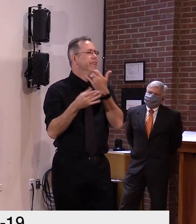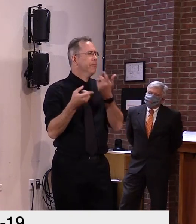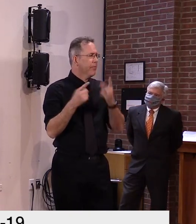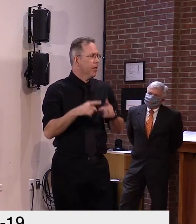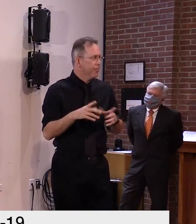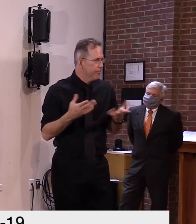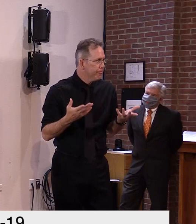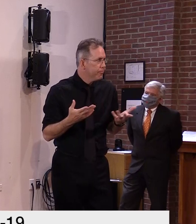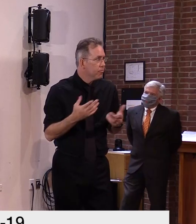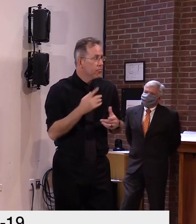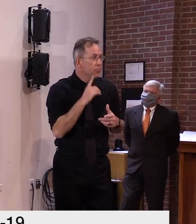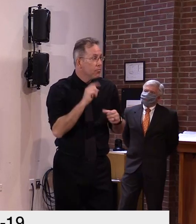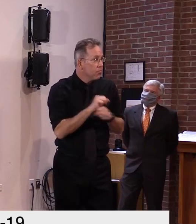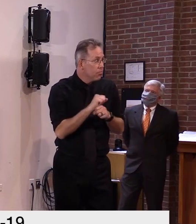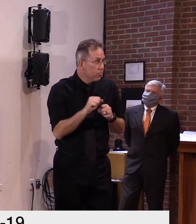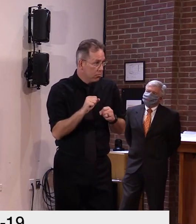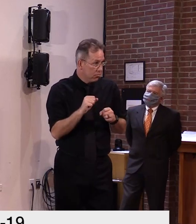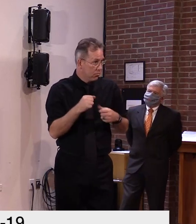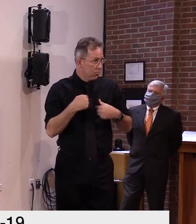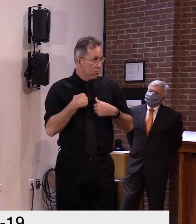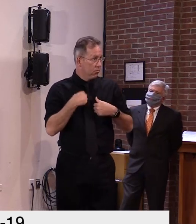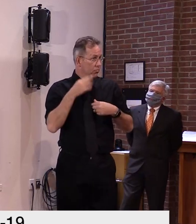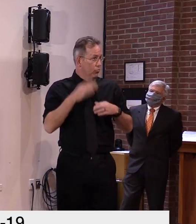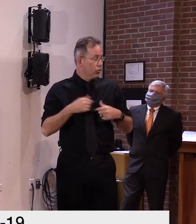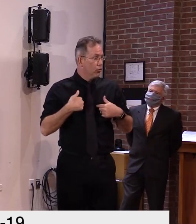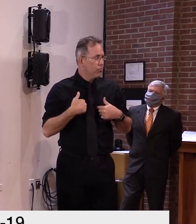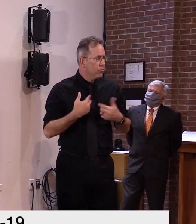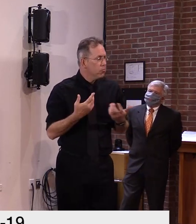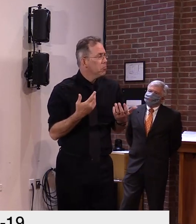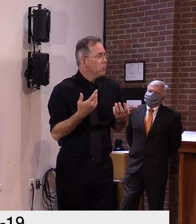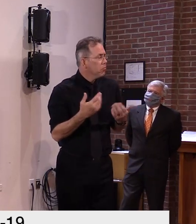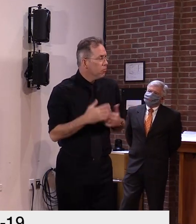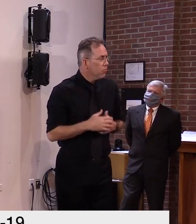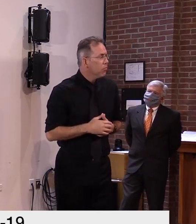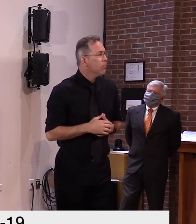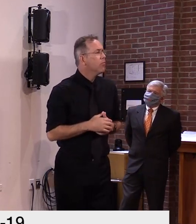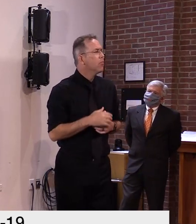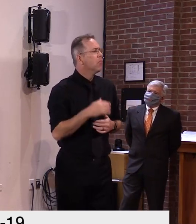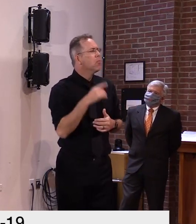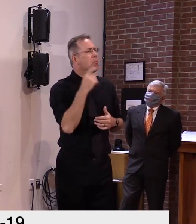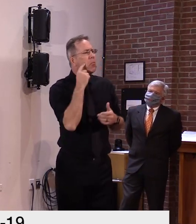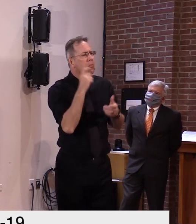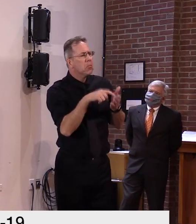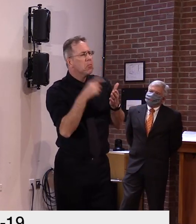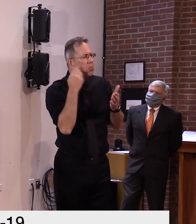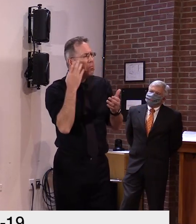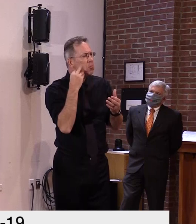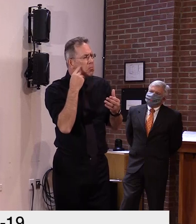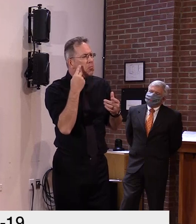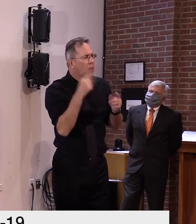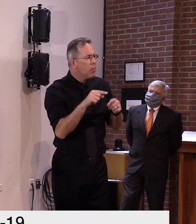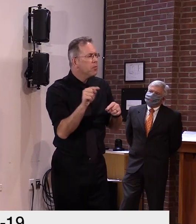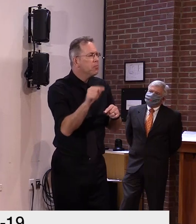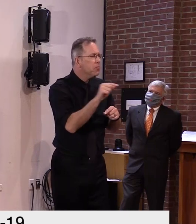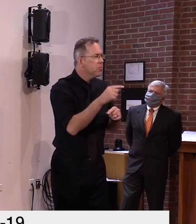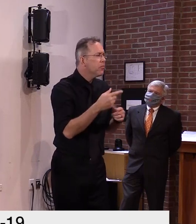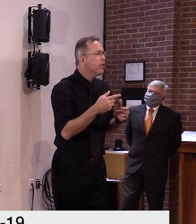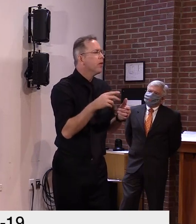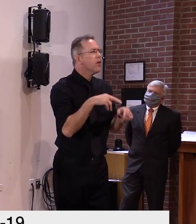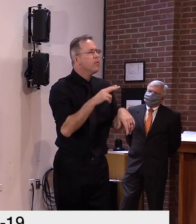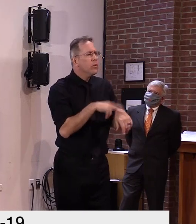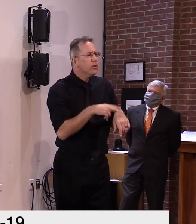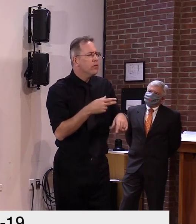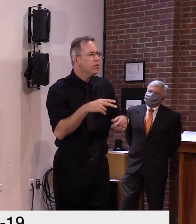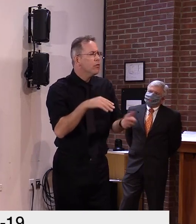time. And because of the level of attention every healthcare worker has given to the